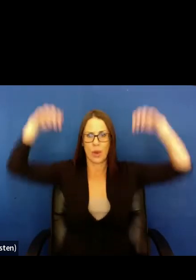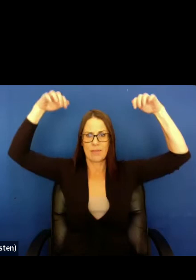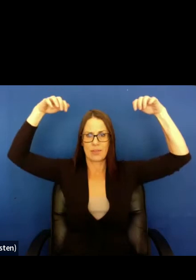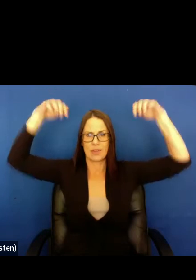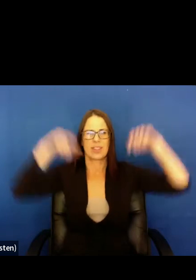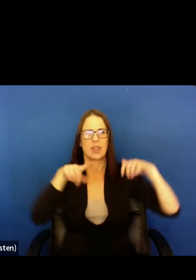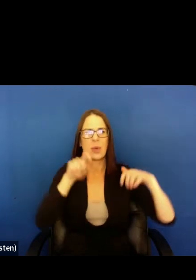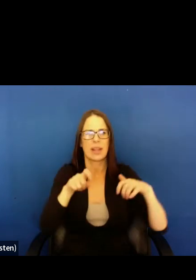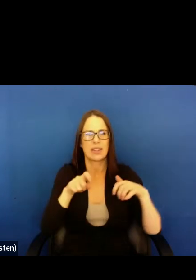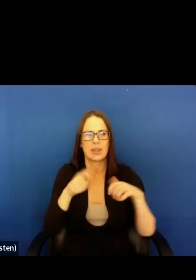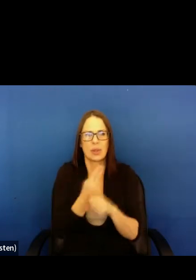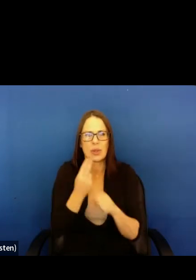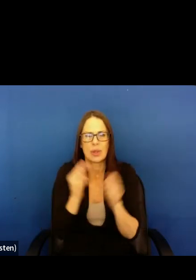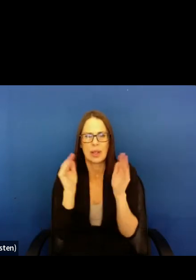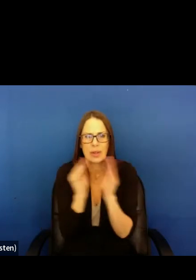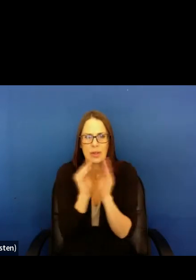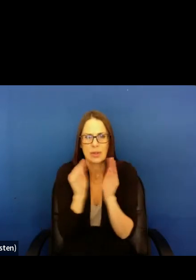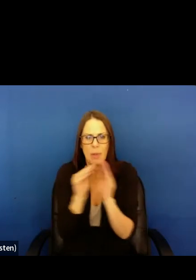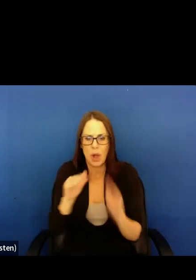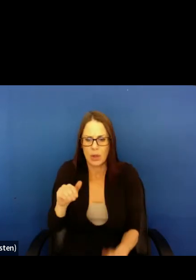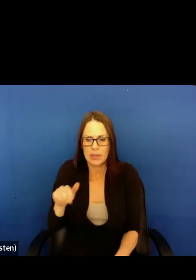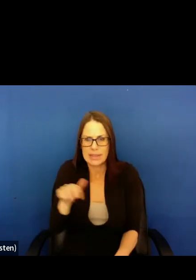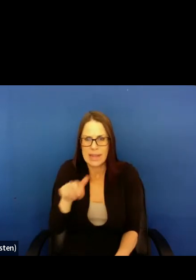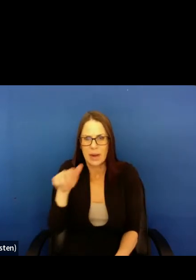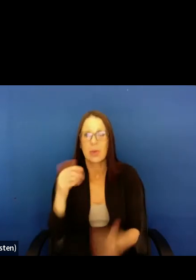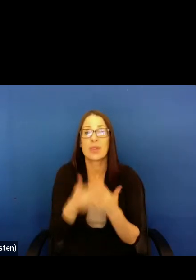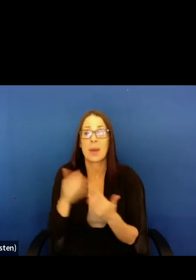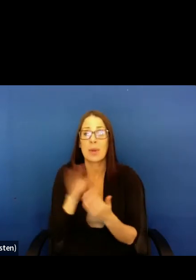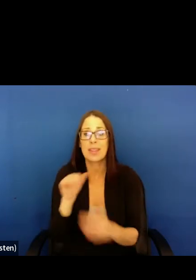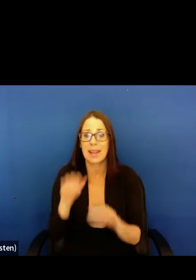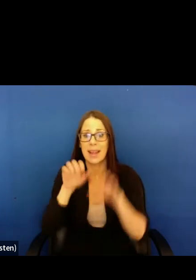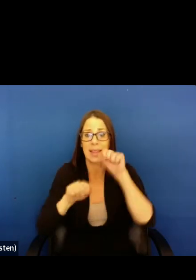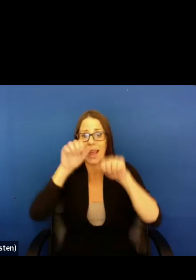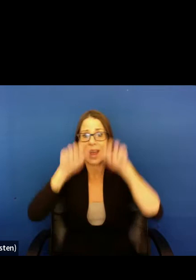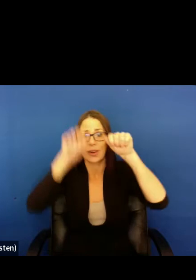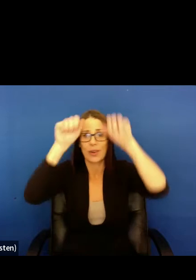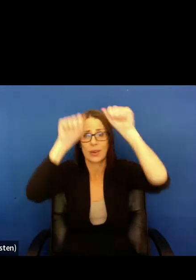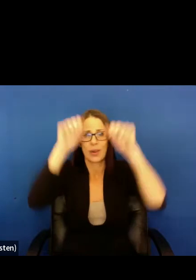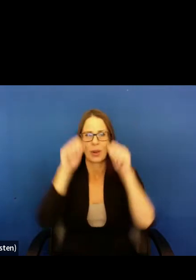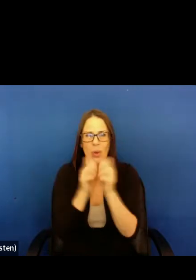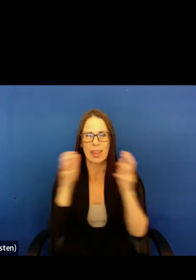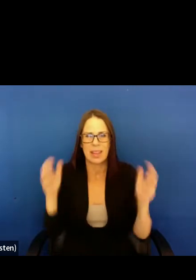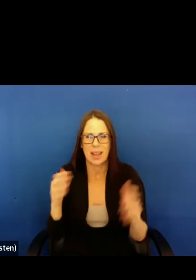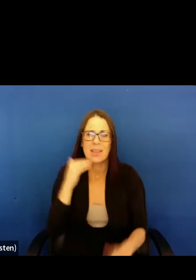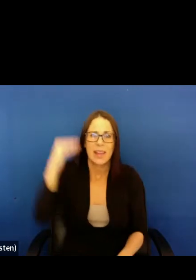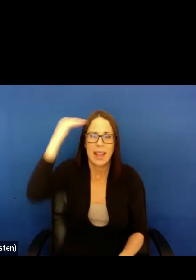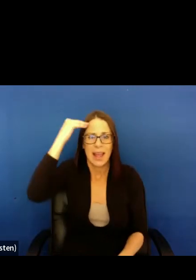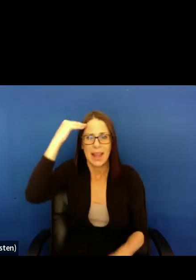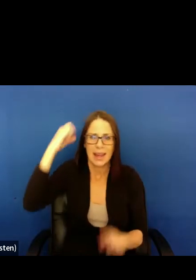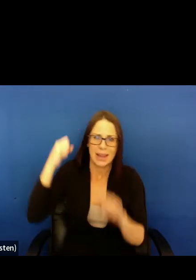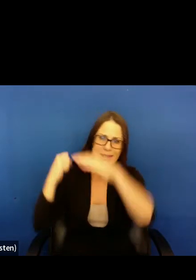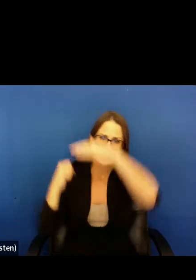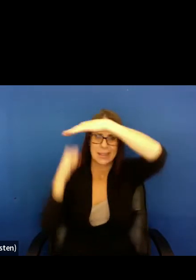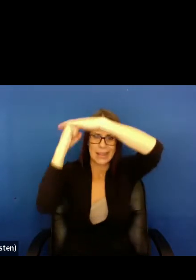small stair. It's almost like a ladder with lots of head hitting issues. So we